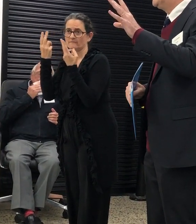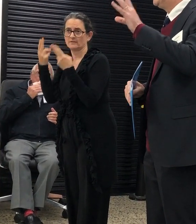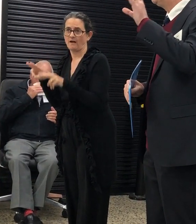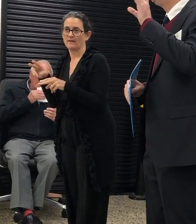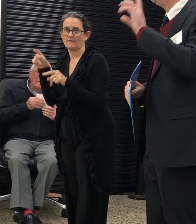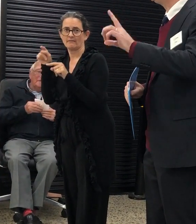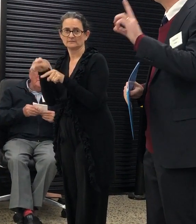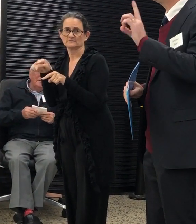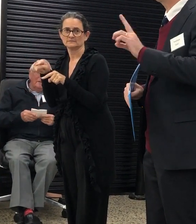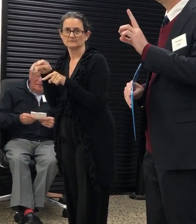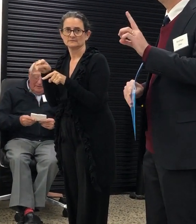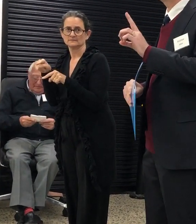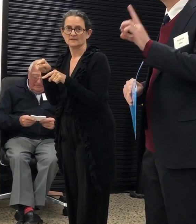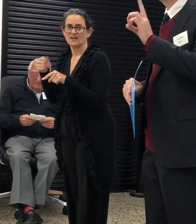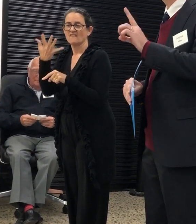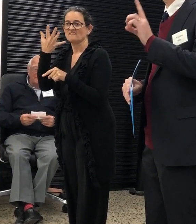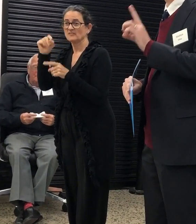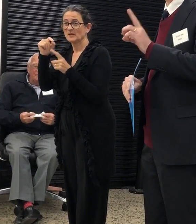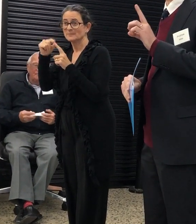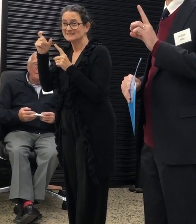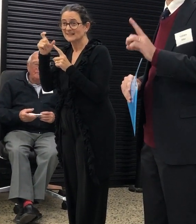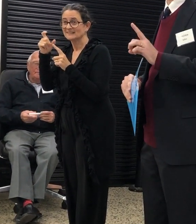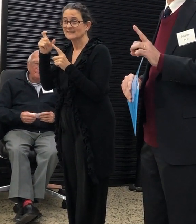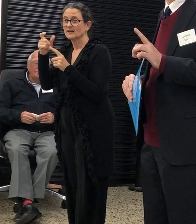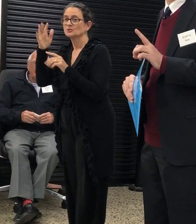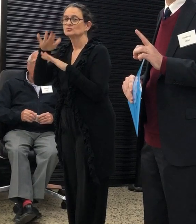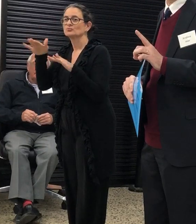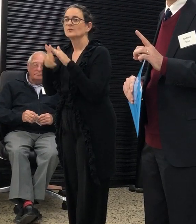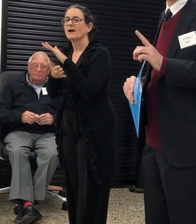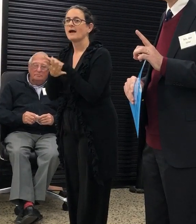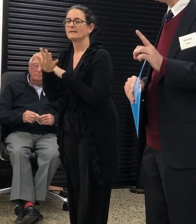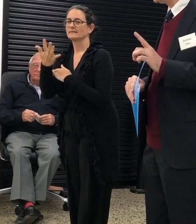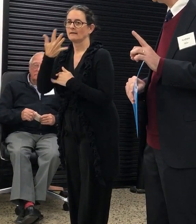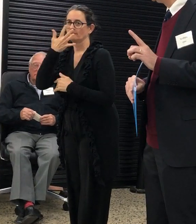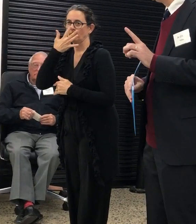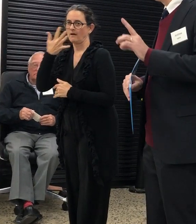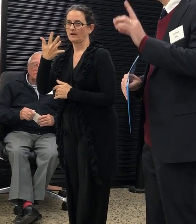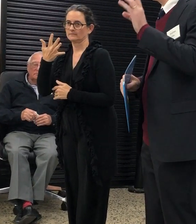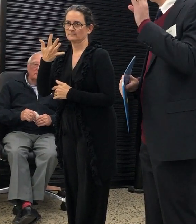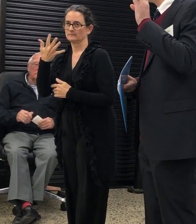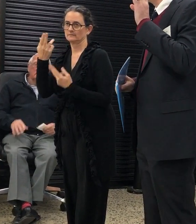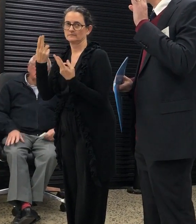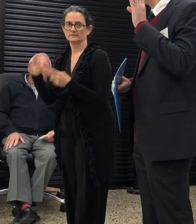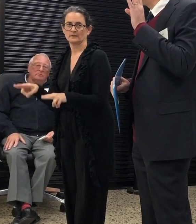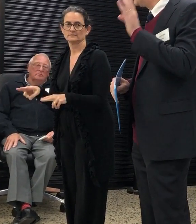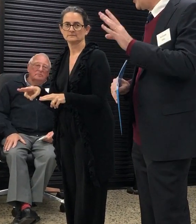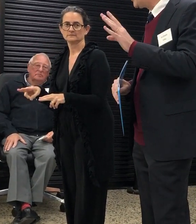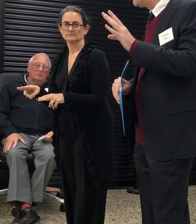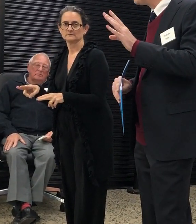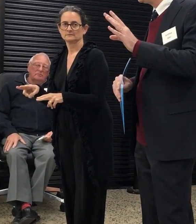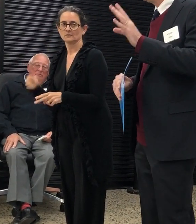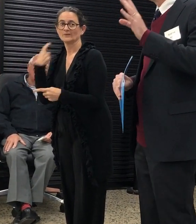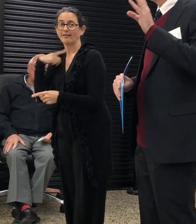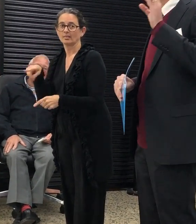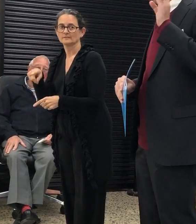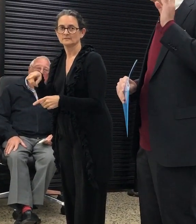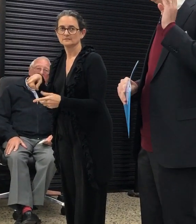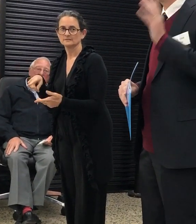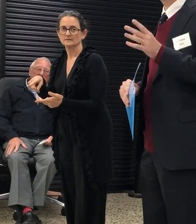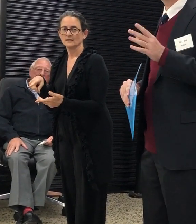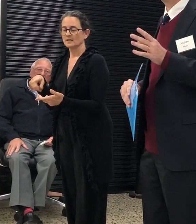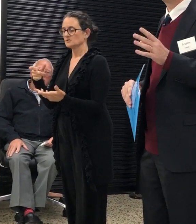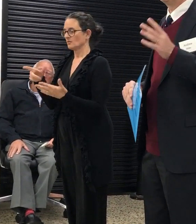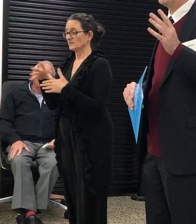people, and 50% of those are children under the age of 5. Okay? they're struggling with that. There have